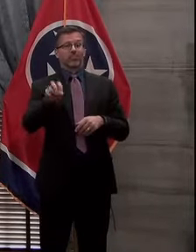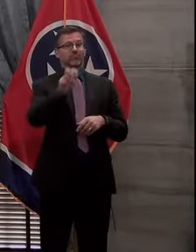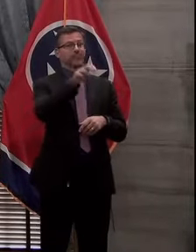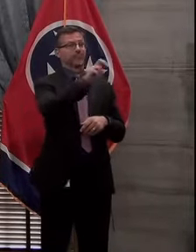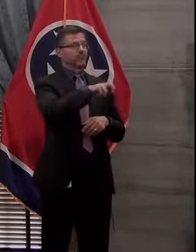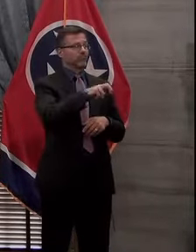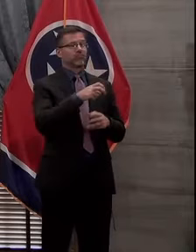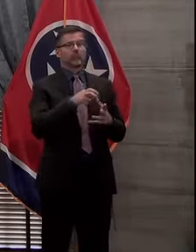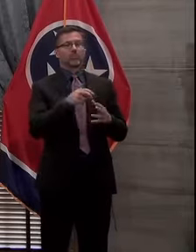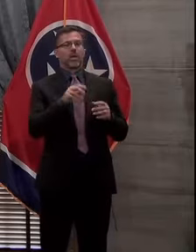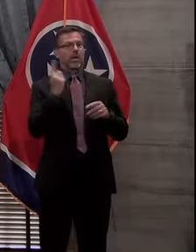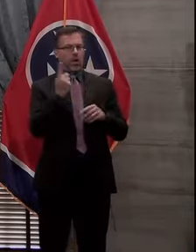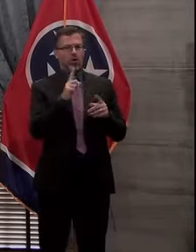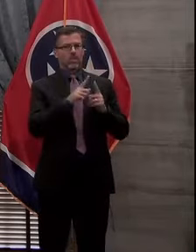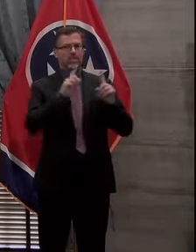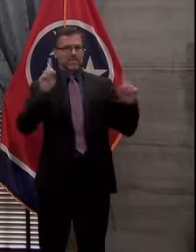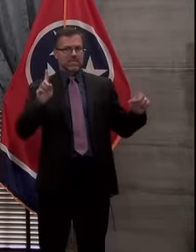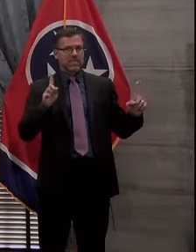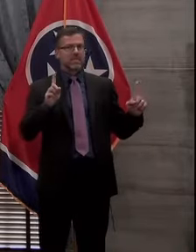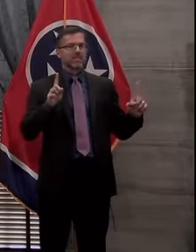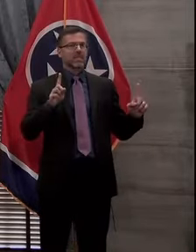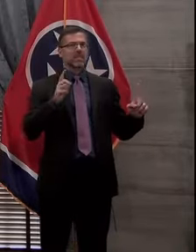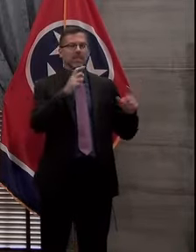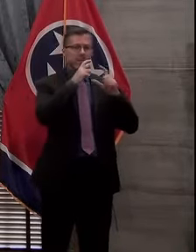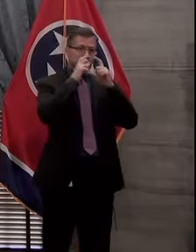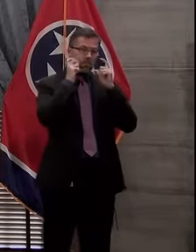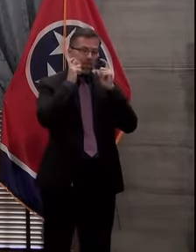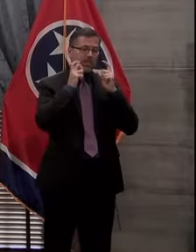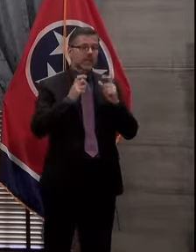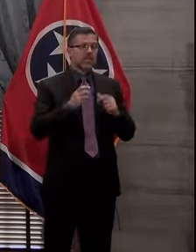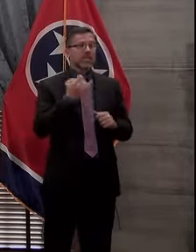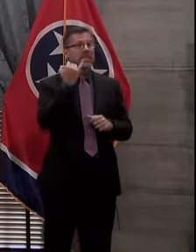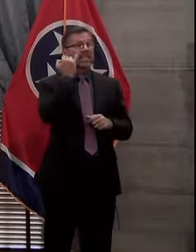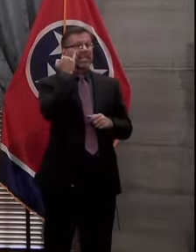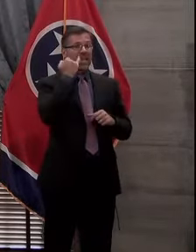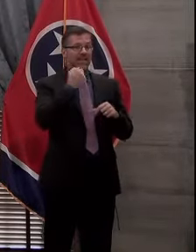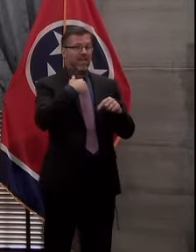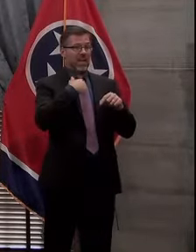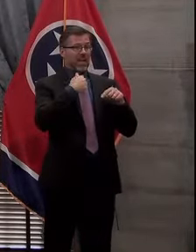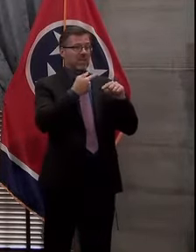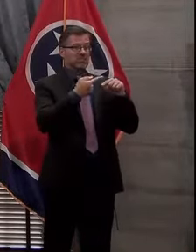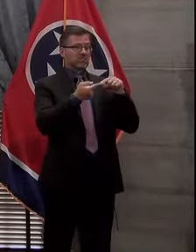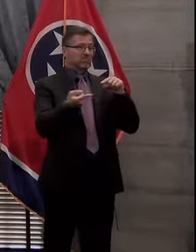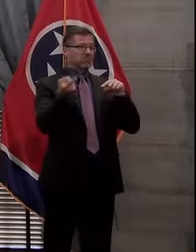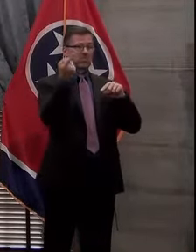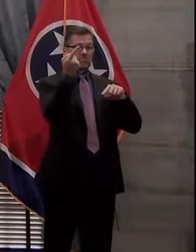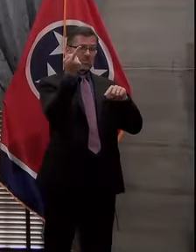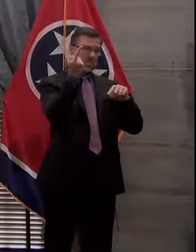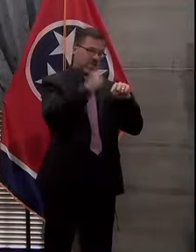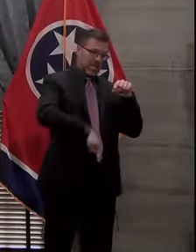I distance and wear masks. And if I don't believe that I can do that in that environment, then